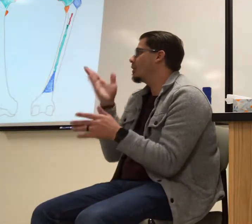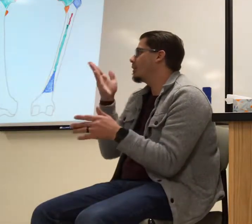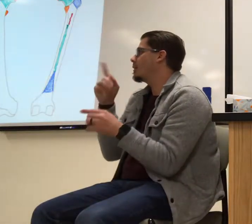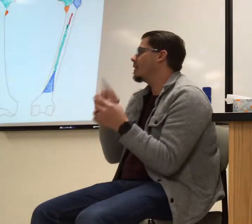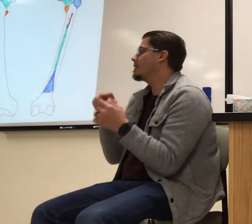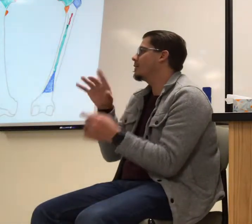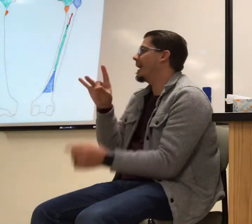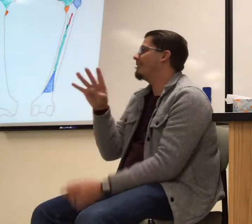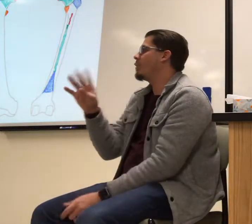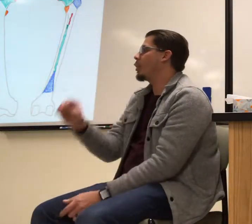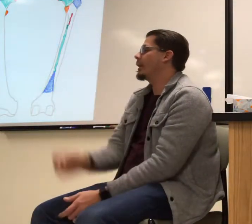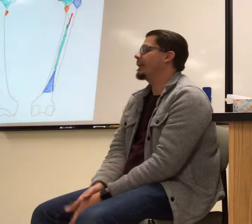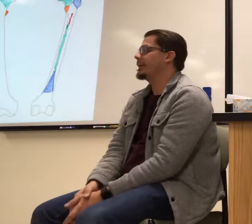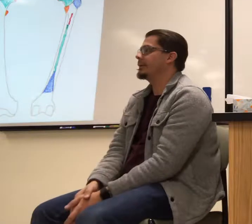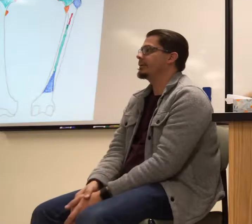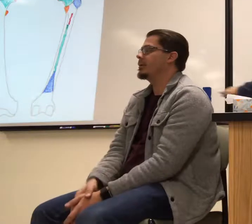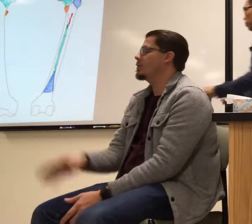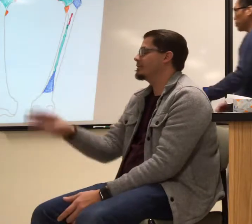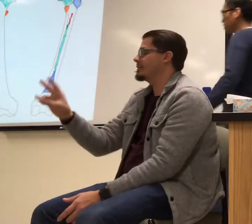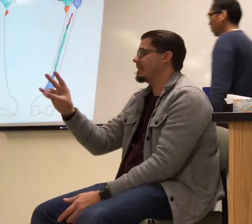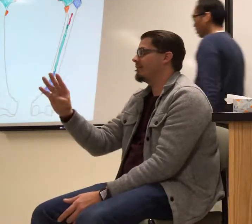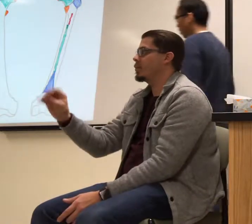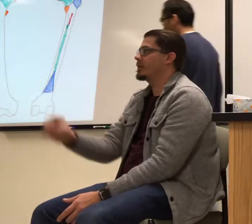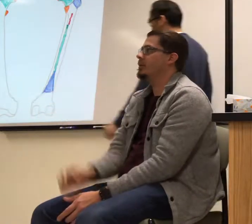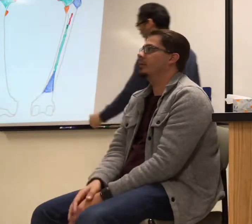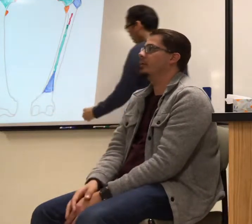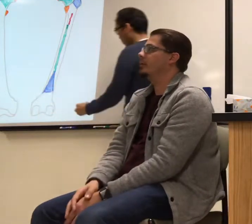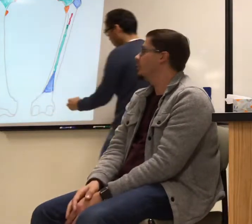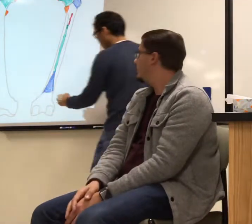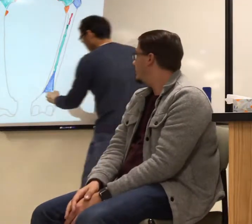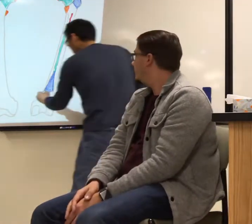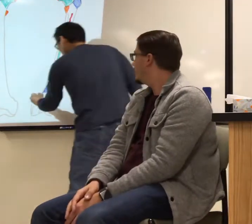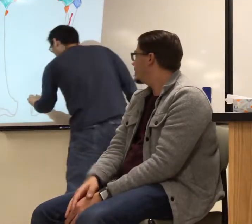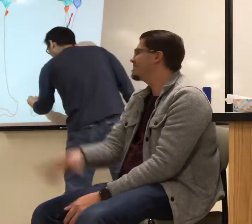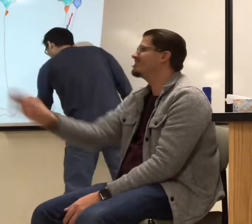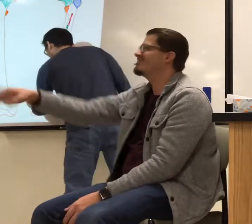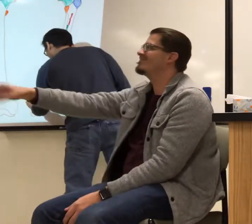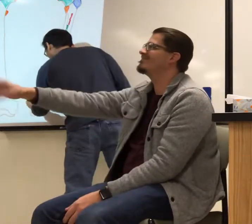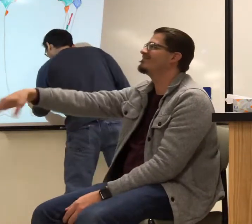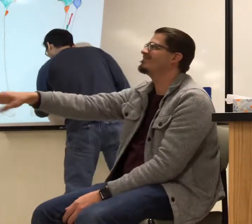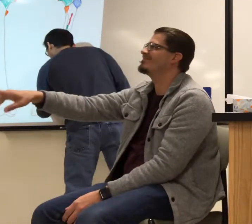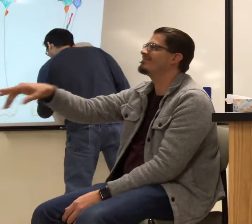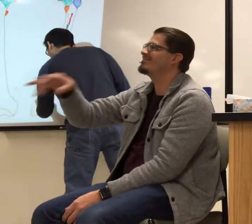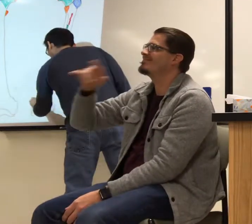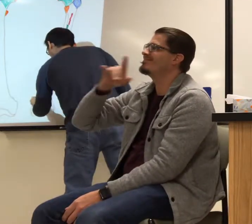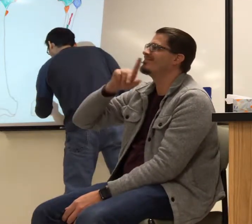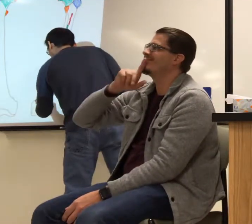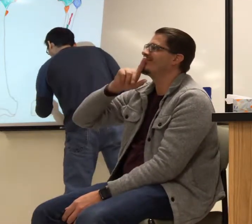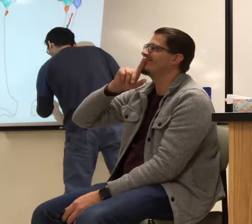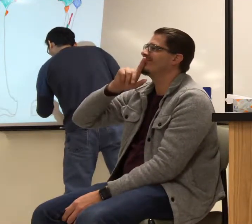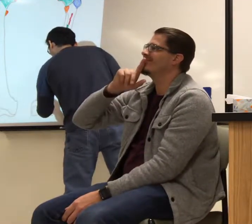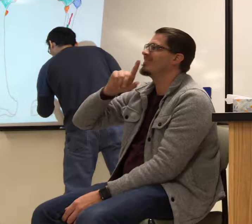You know, I'm looking at that. Let me extend my blue zone all the way down. I'm going to go all the way down to here.